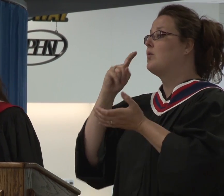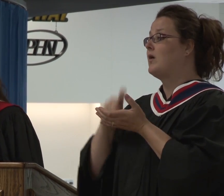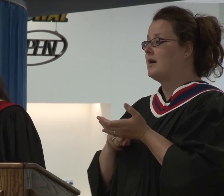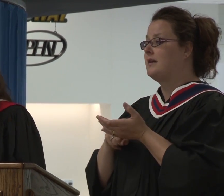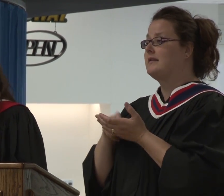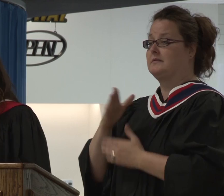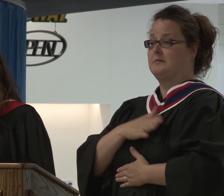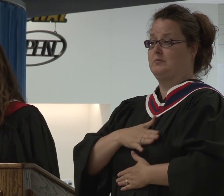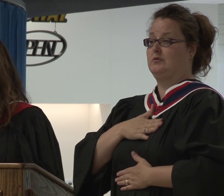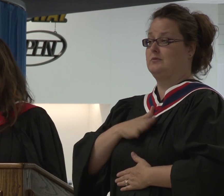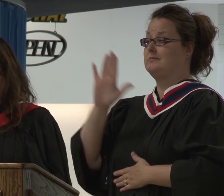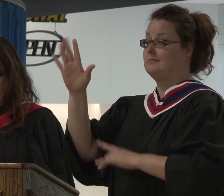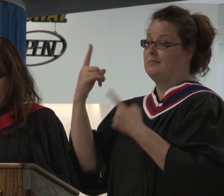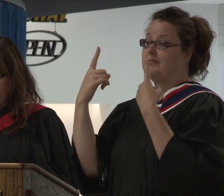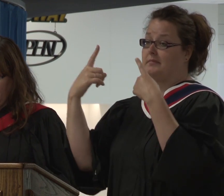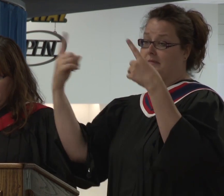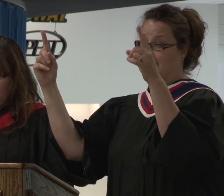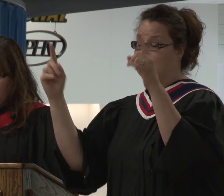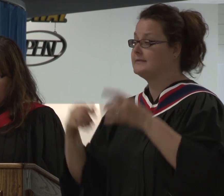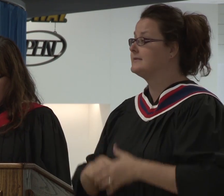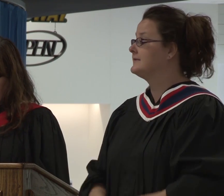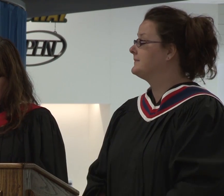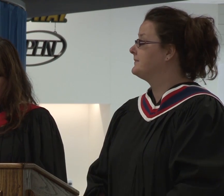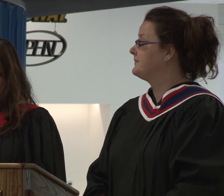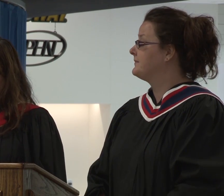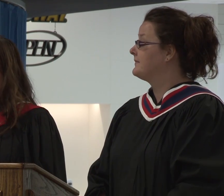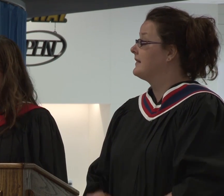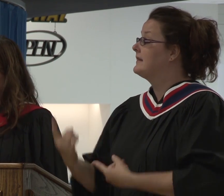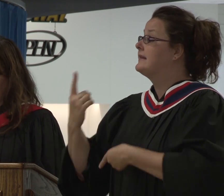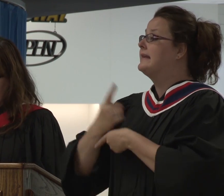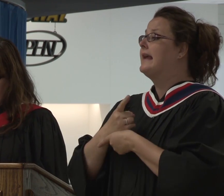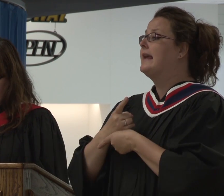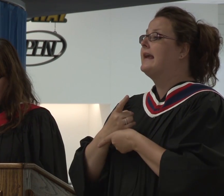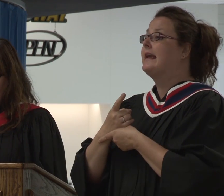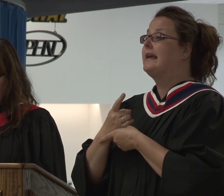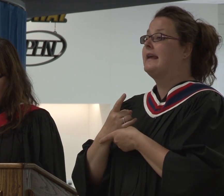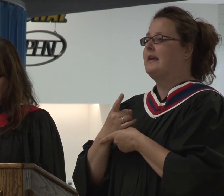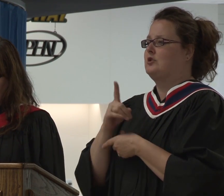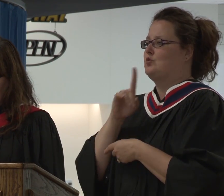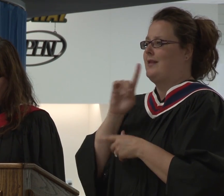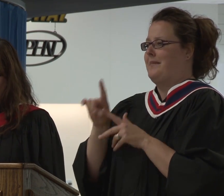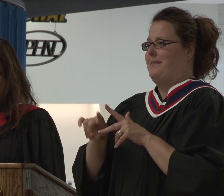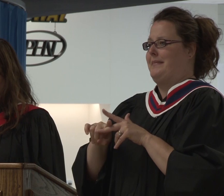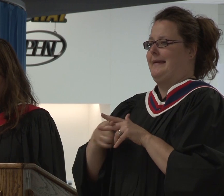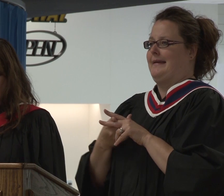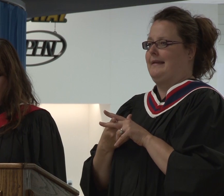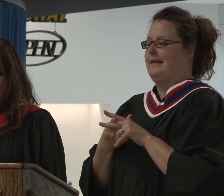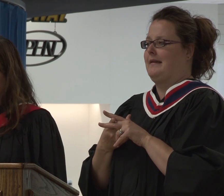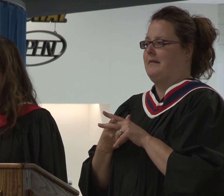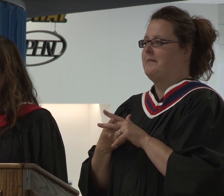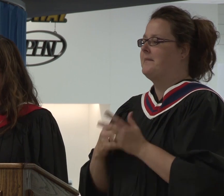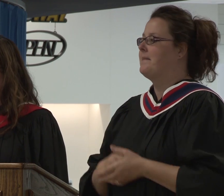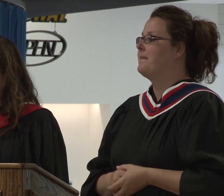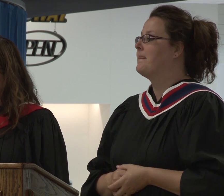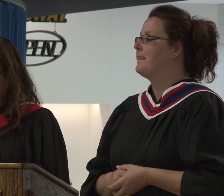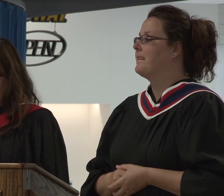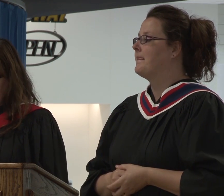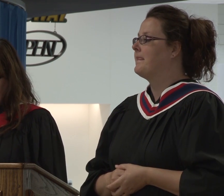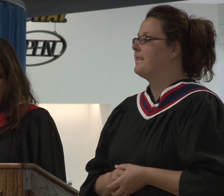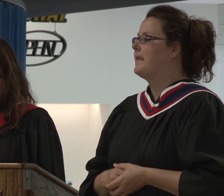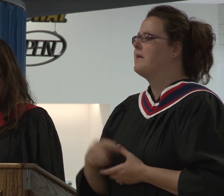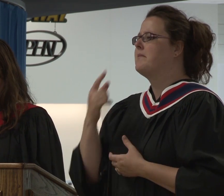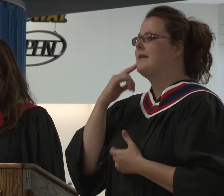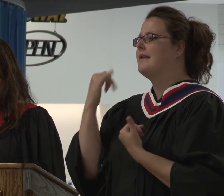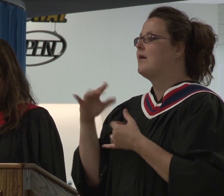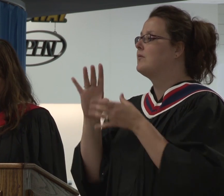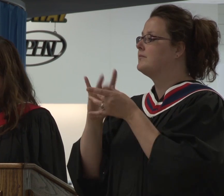and appreciate your accomplishments. Today is a day of beginnings for all of you, and I wish to pass on one small piece of